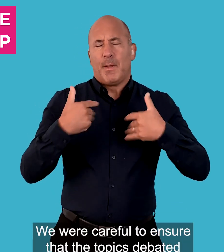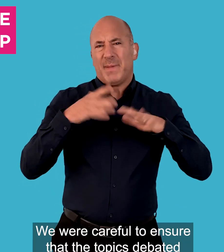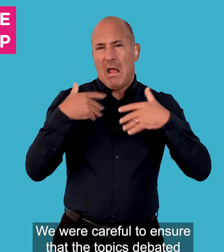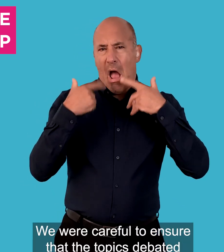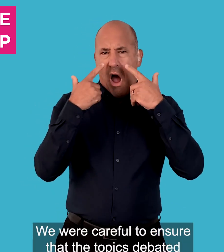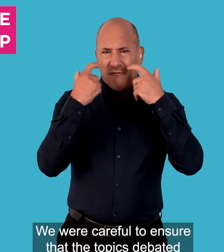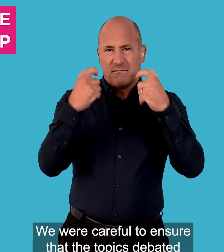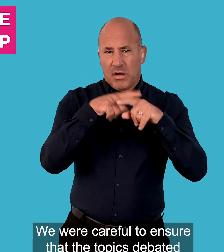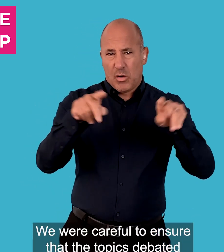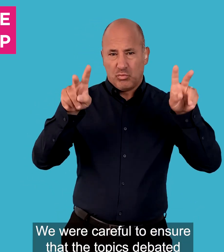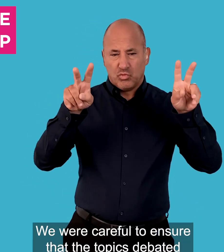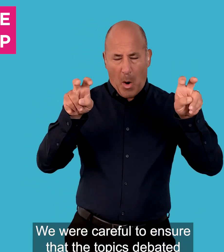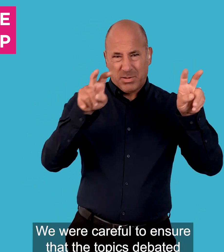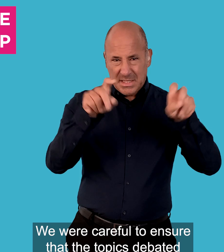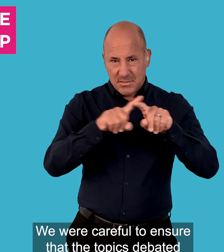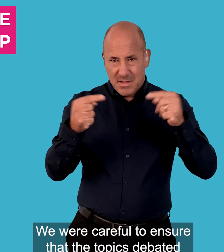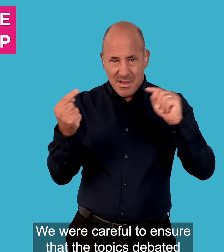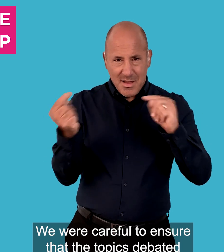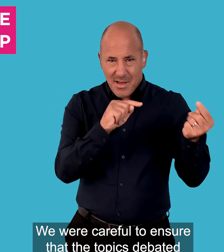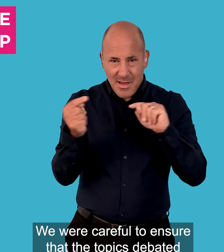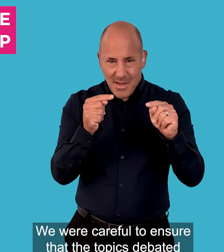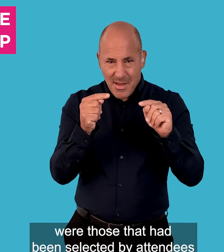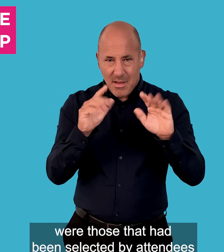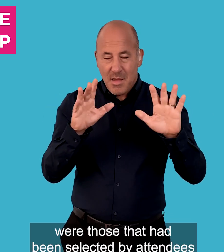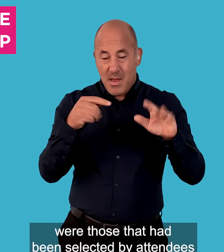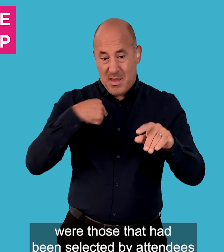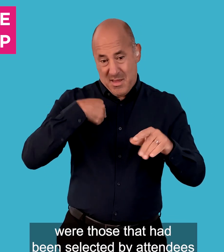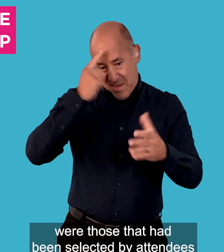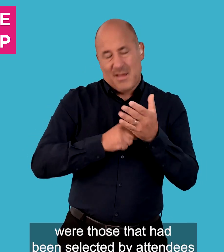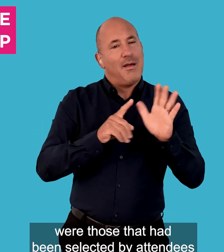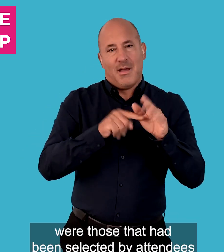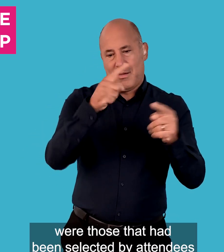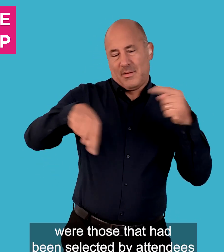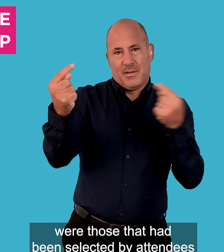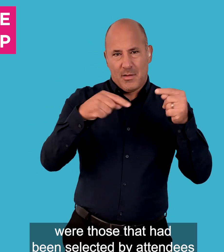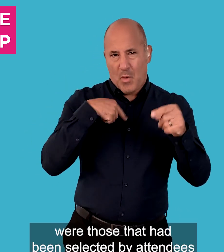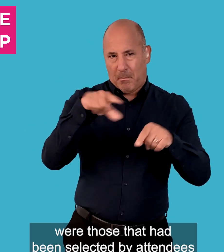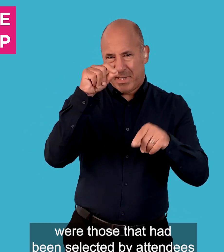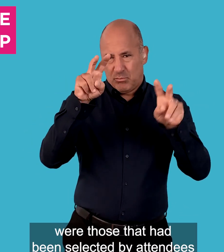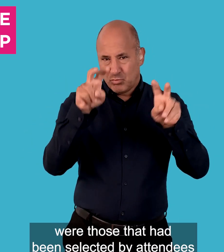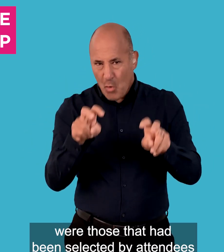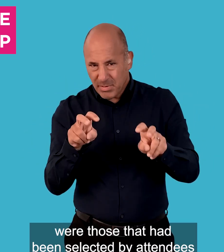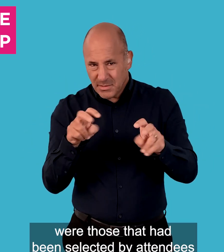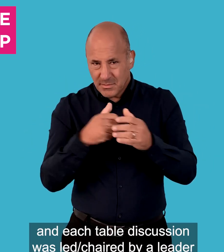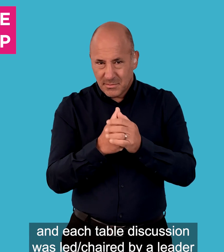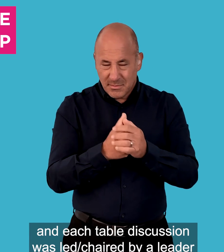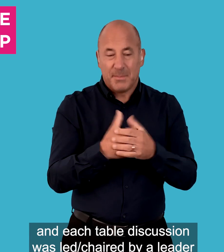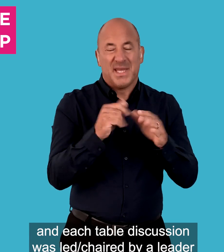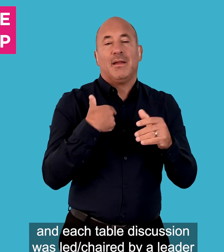We were careful to ensure that the topics debated were those that had been selected by attendees, and